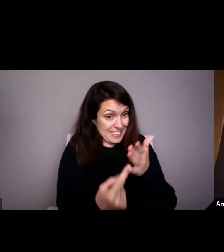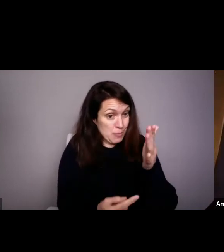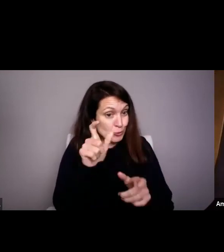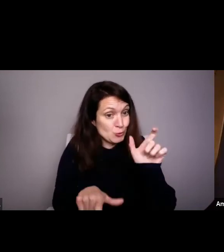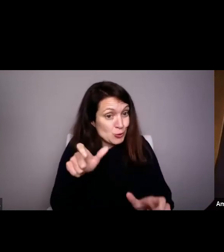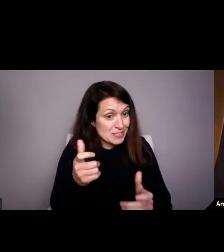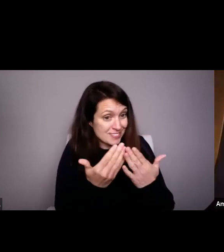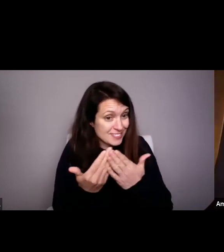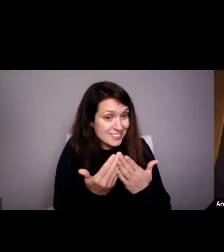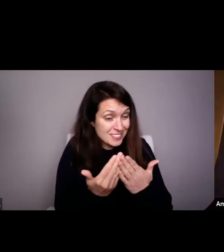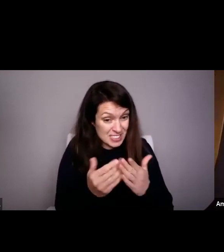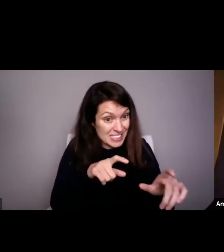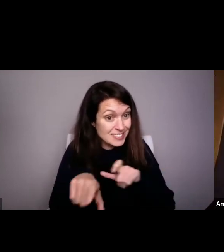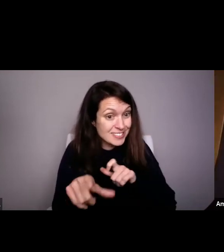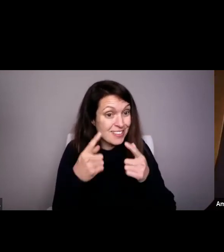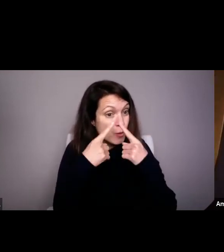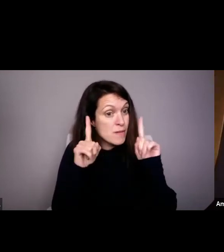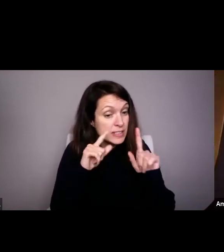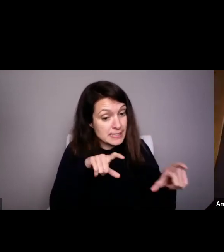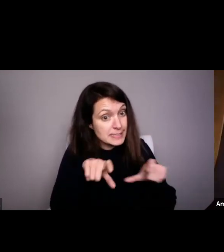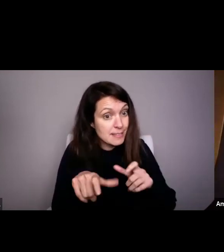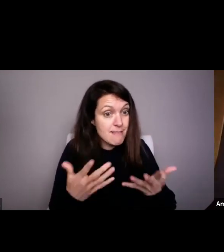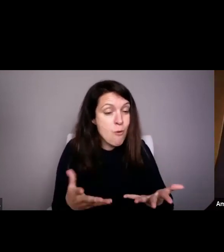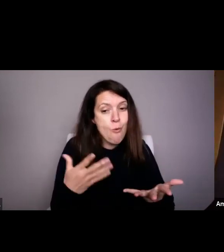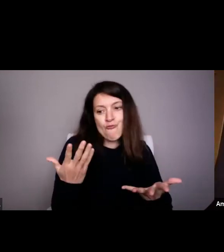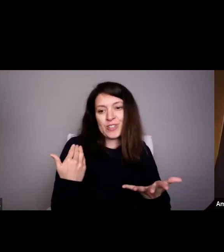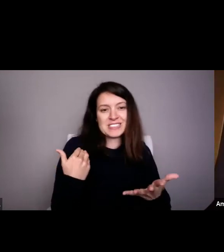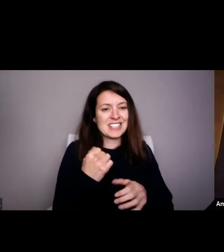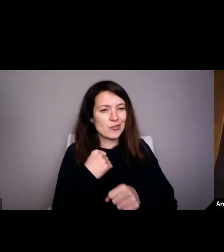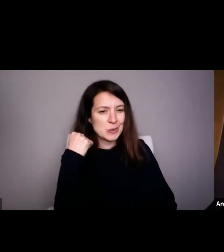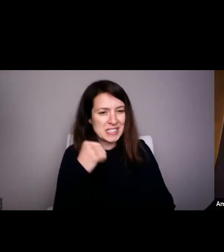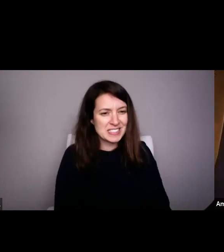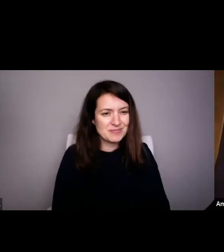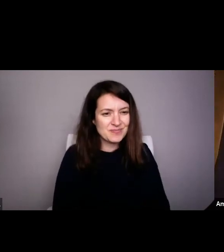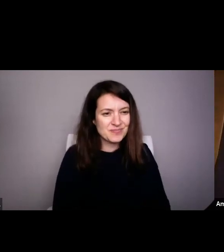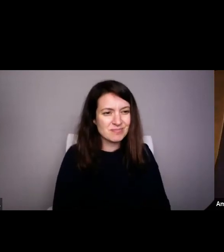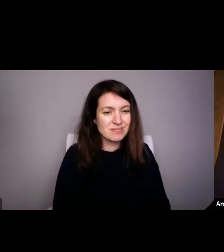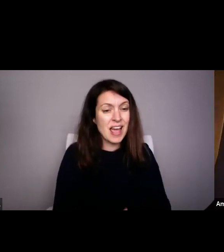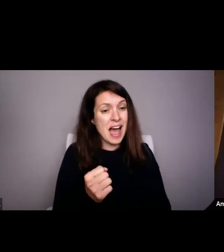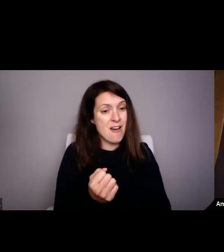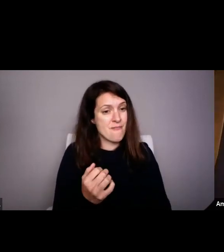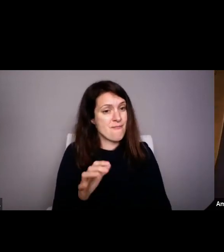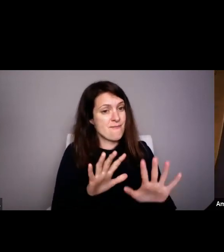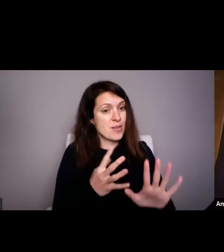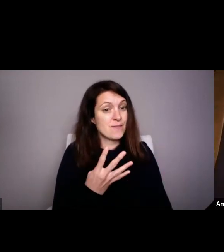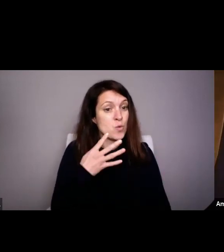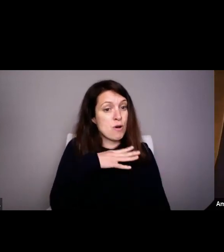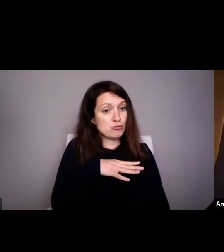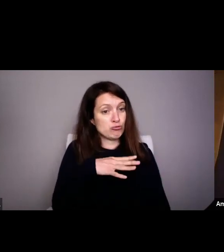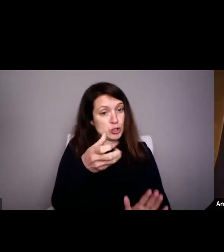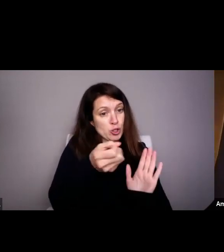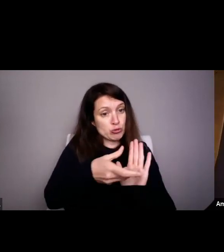at university or recent graduates. Our collective has 400 contributors from 60